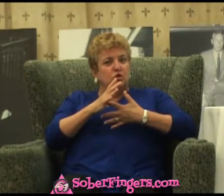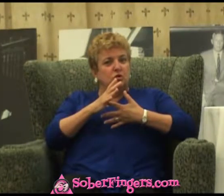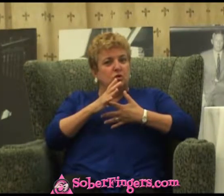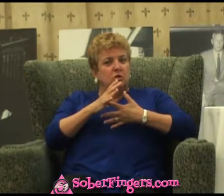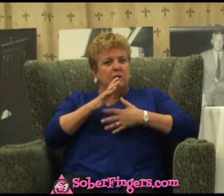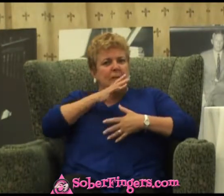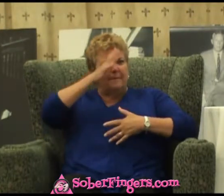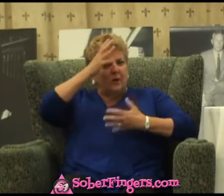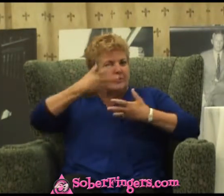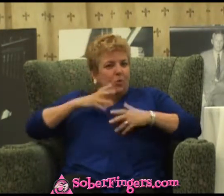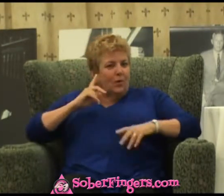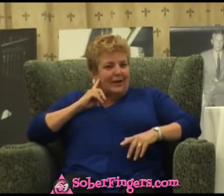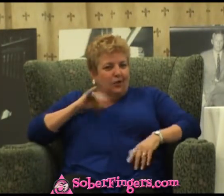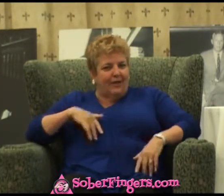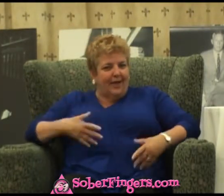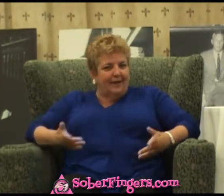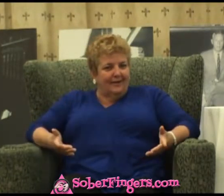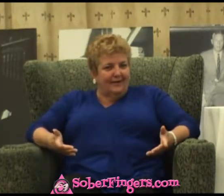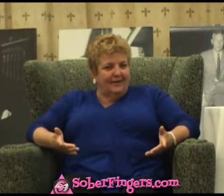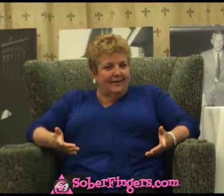know. Oh well.